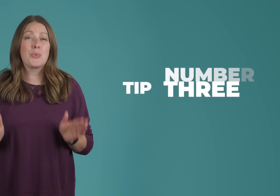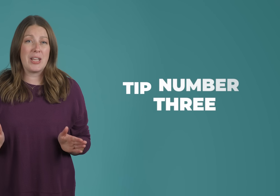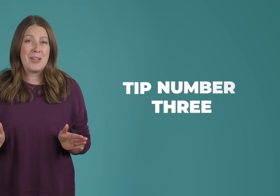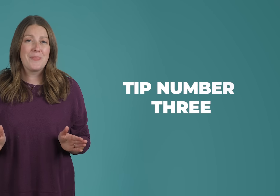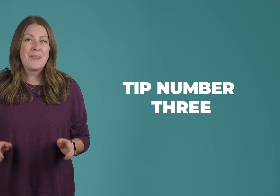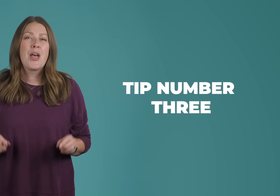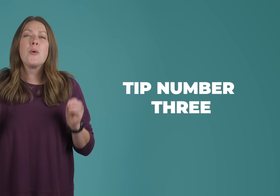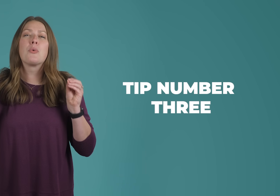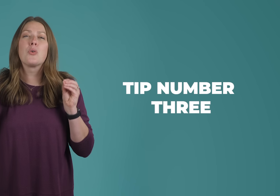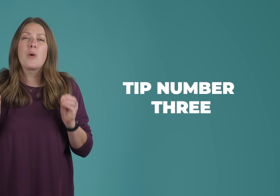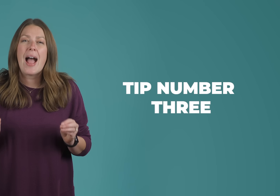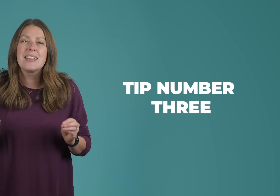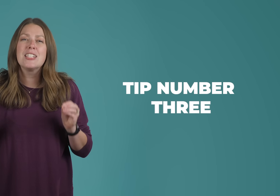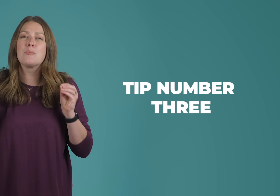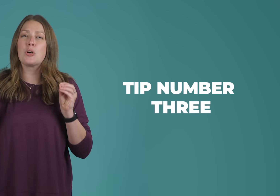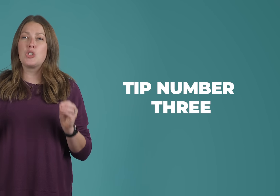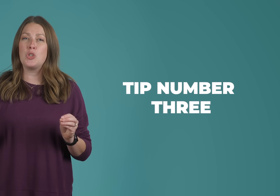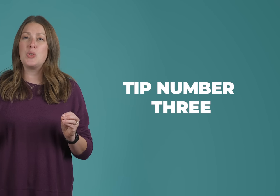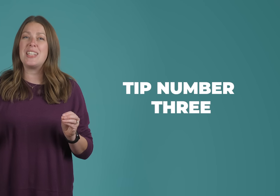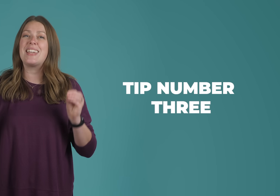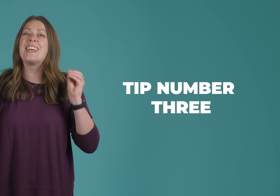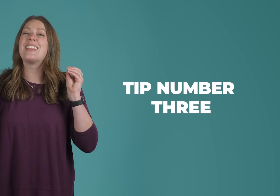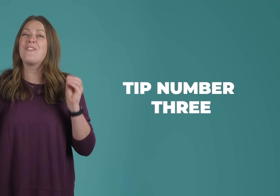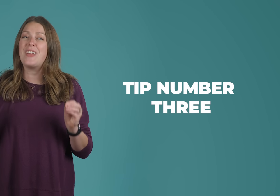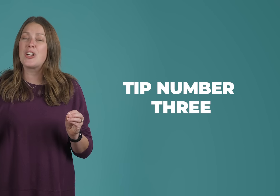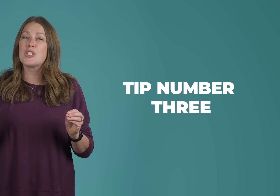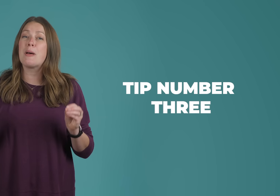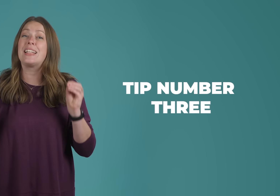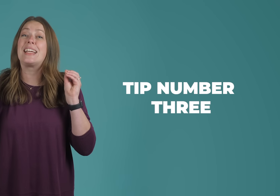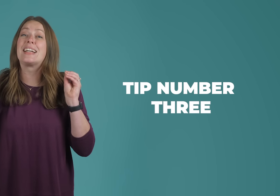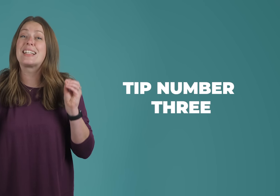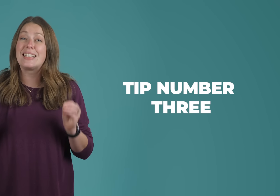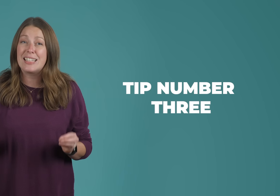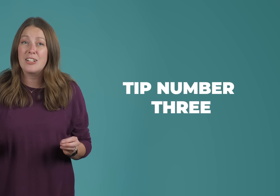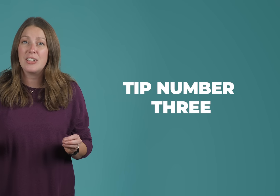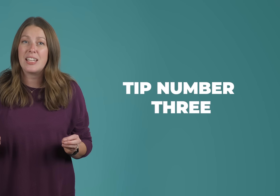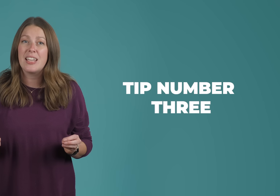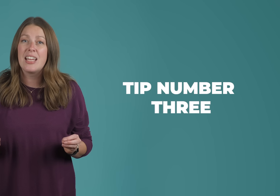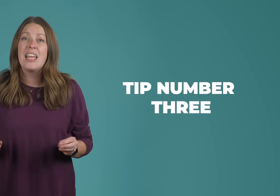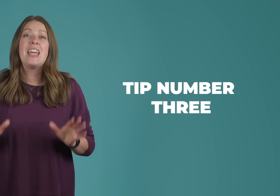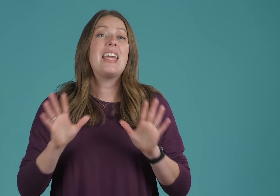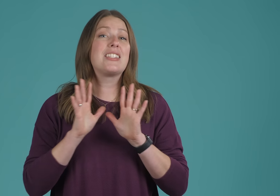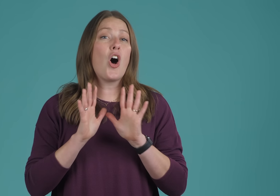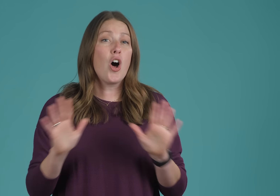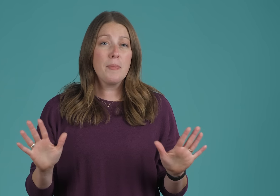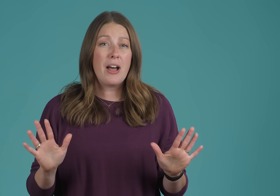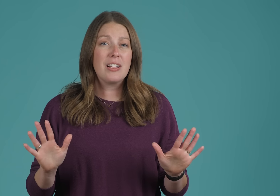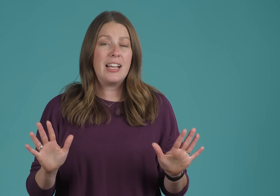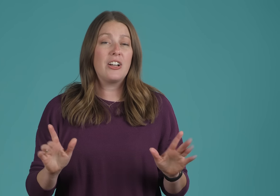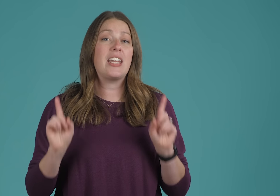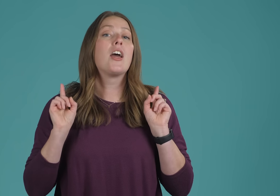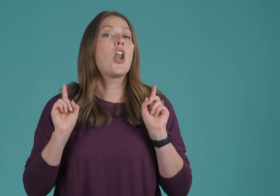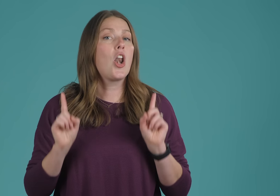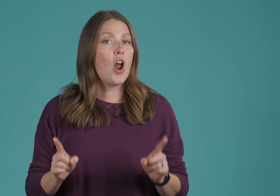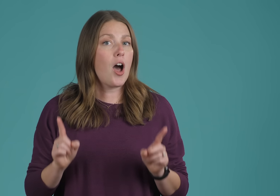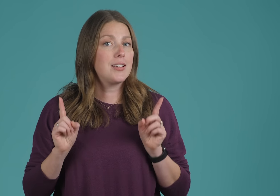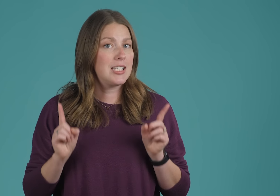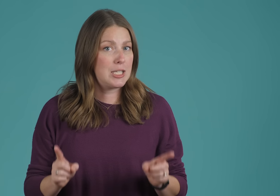3, practice producing the finger spelling clearly. It's all about clarity, not